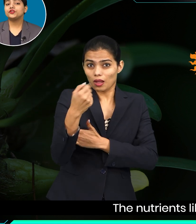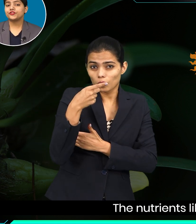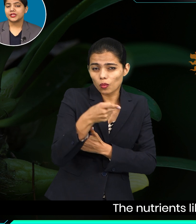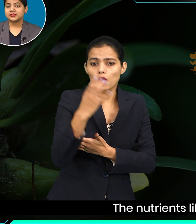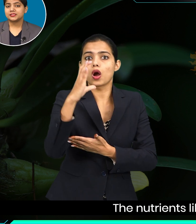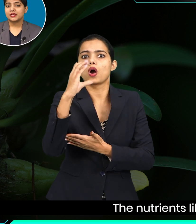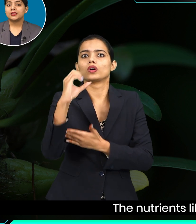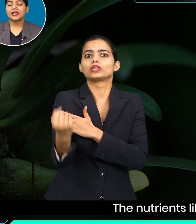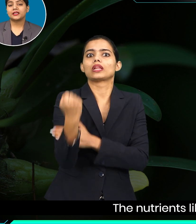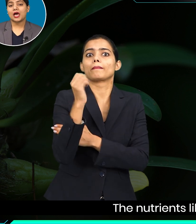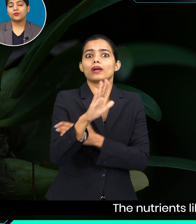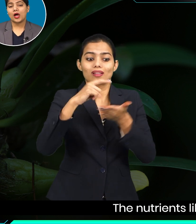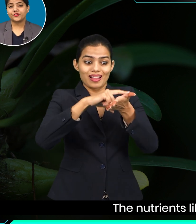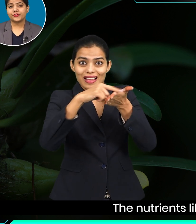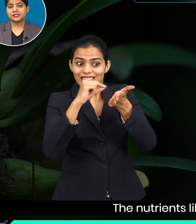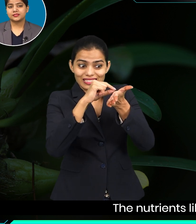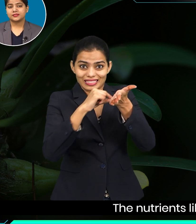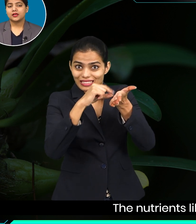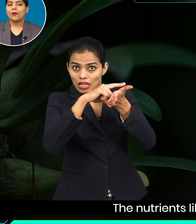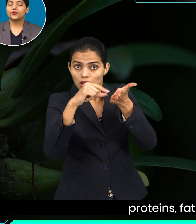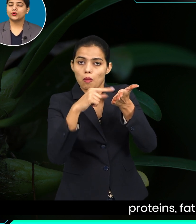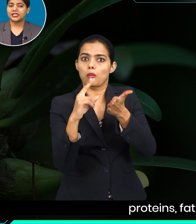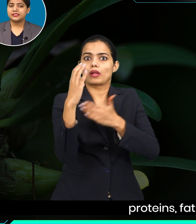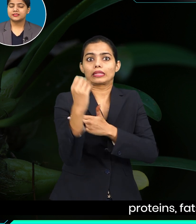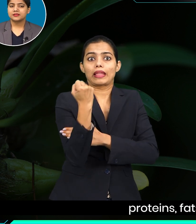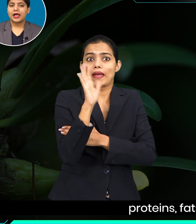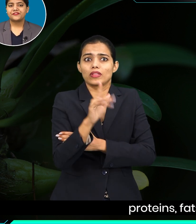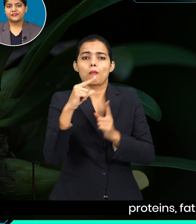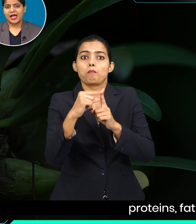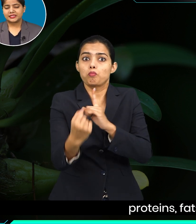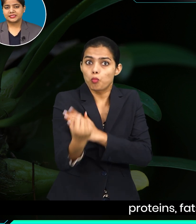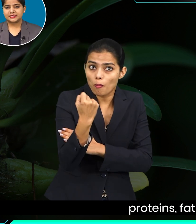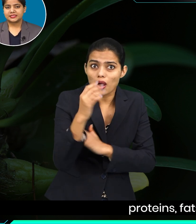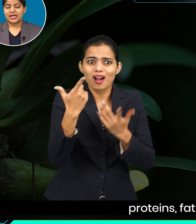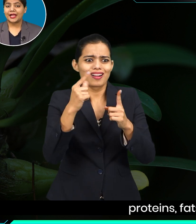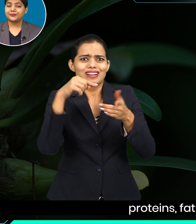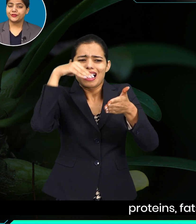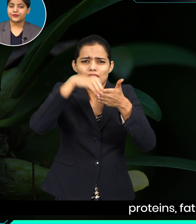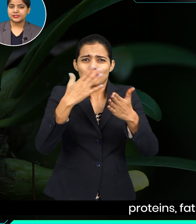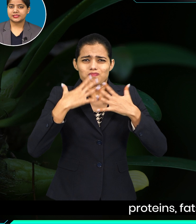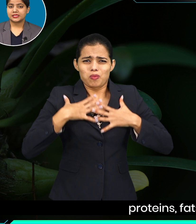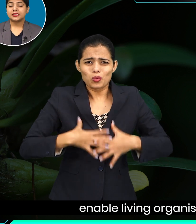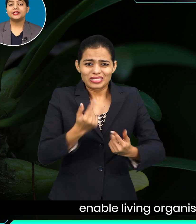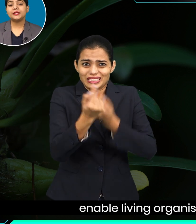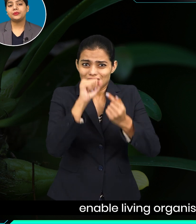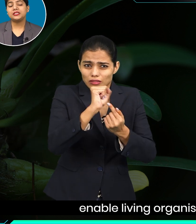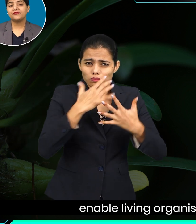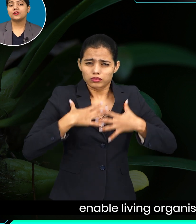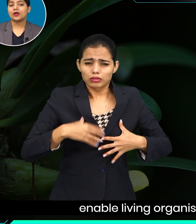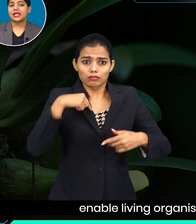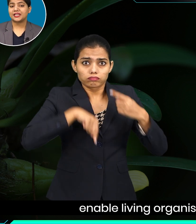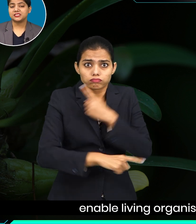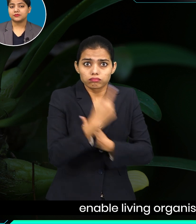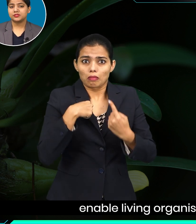The nutrients like carbohydrates, proteins, fats, and minerals enable